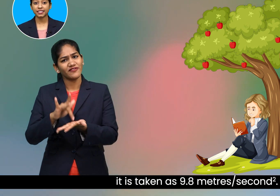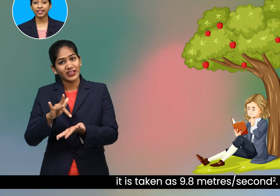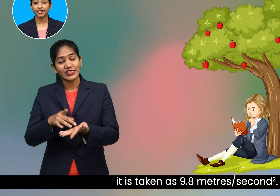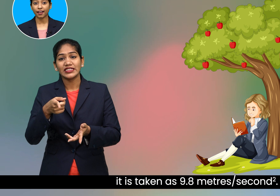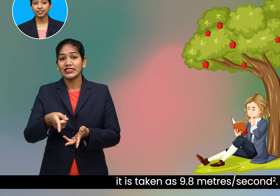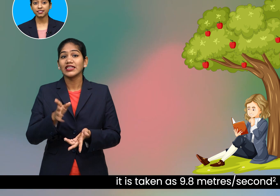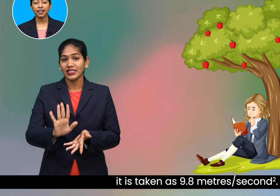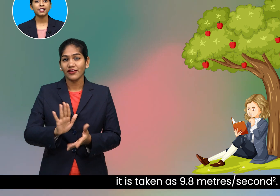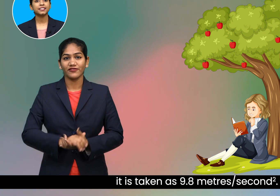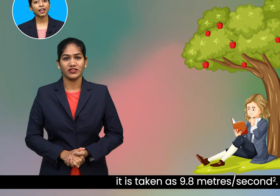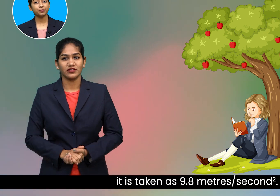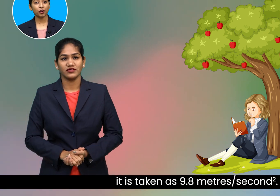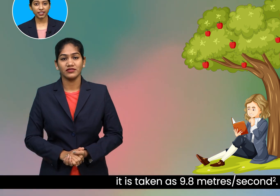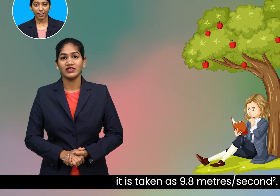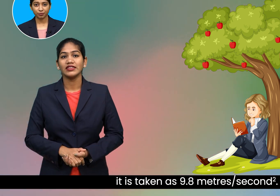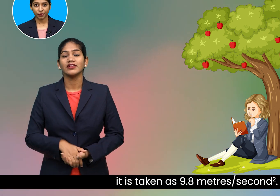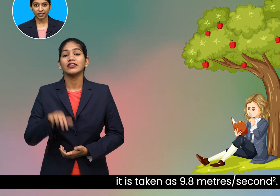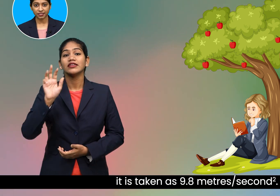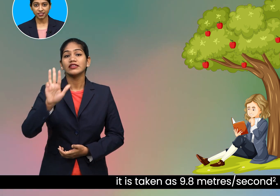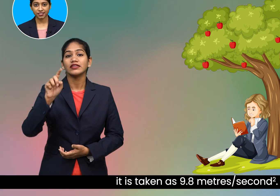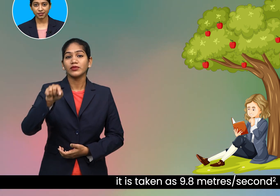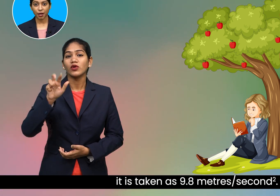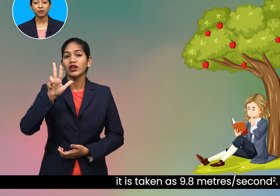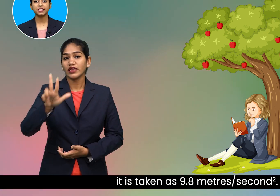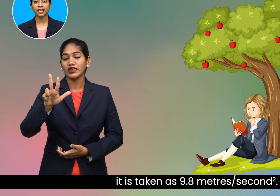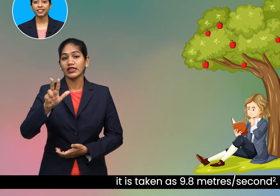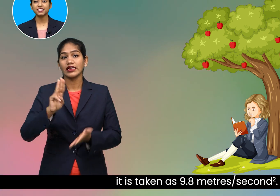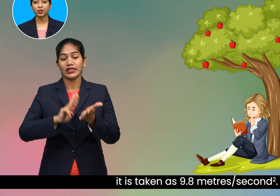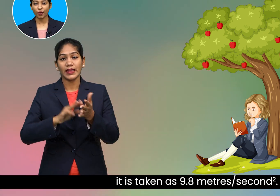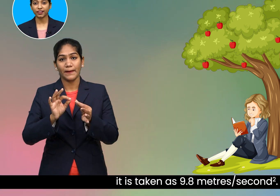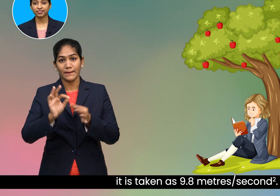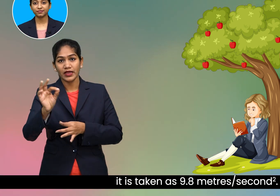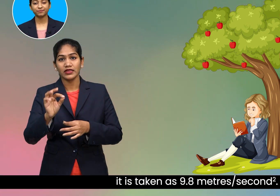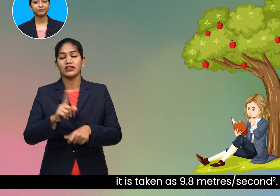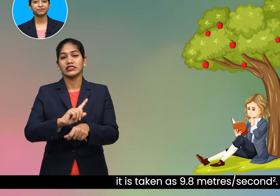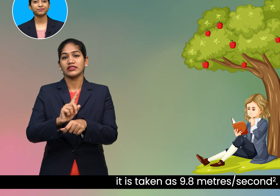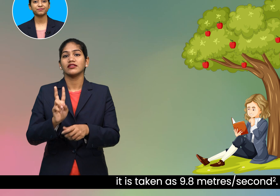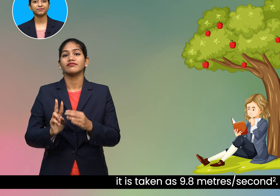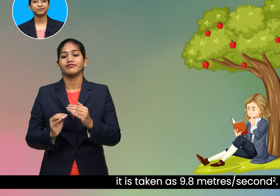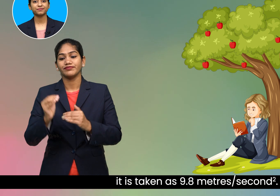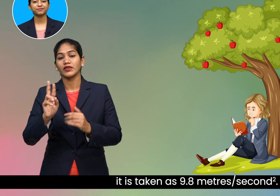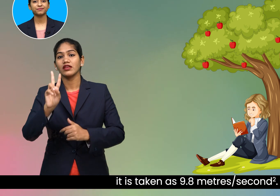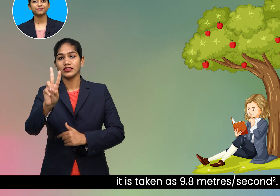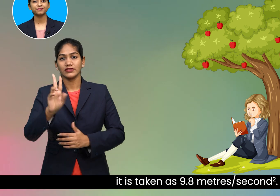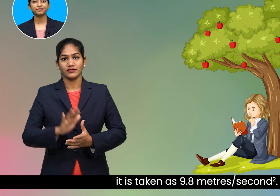it is taken as 9.8 meters per second square.